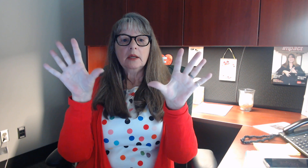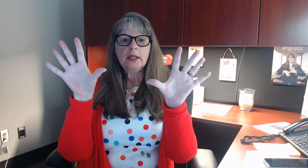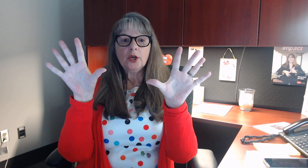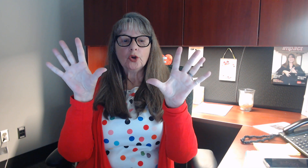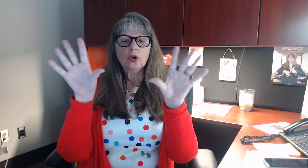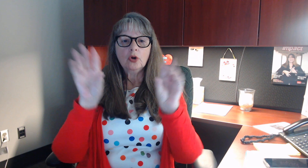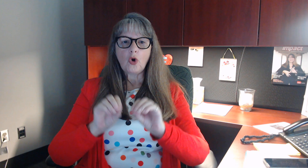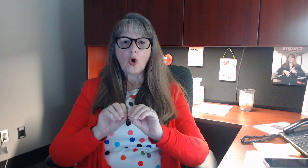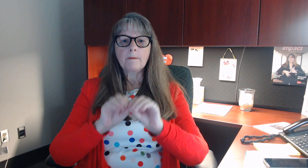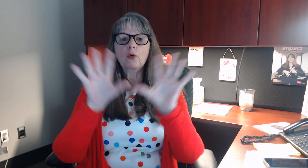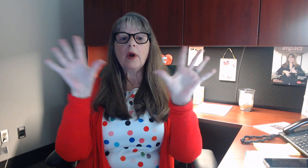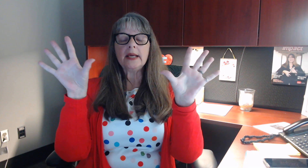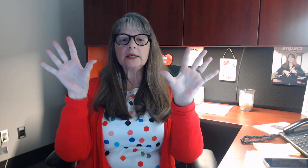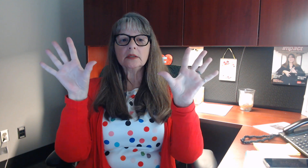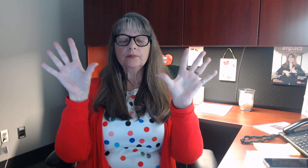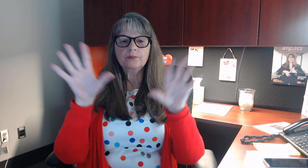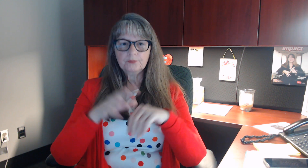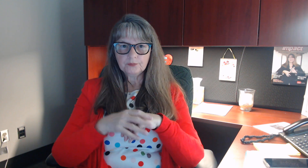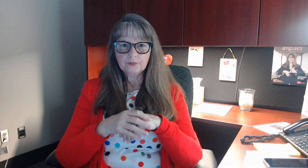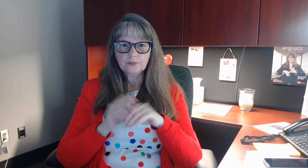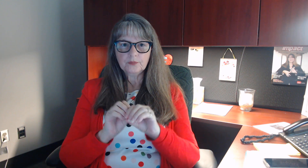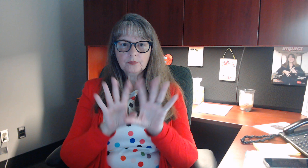Clear or bright.